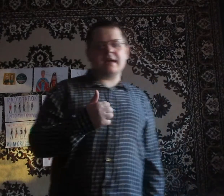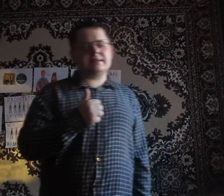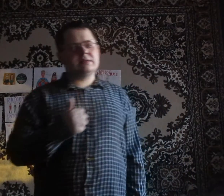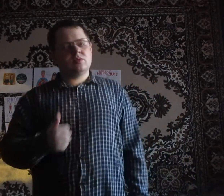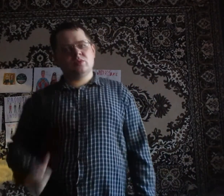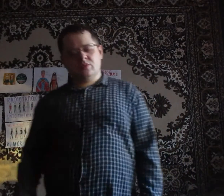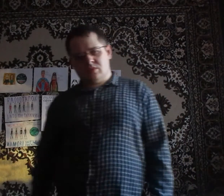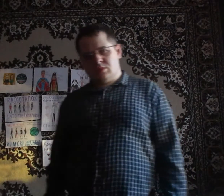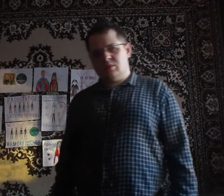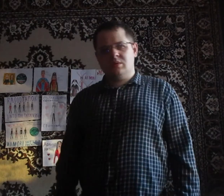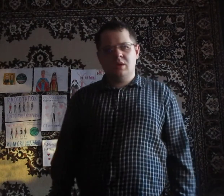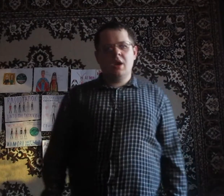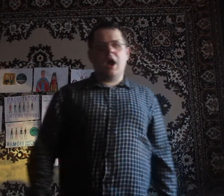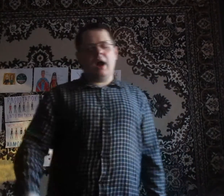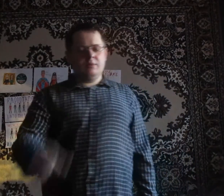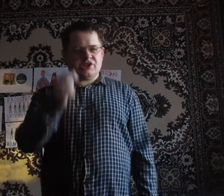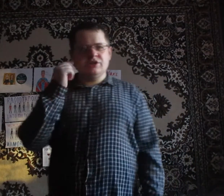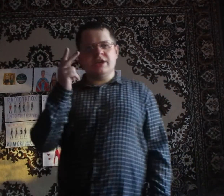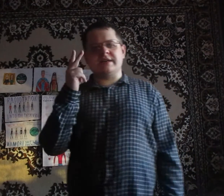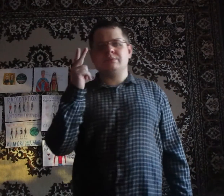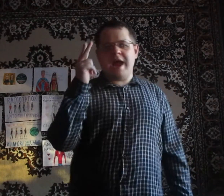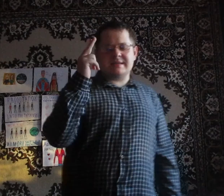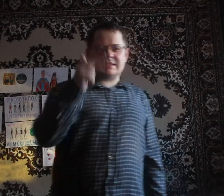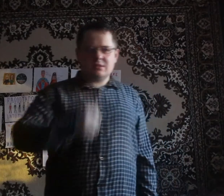fast. I watch niggas fast.